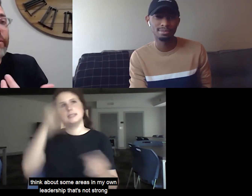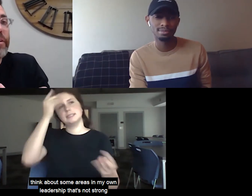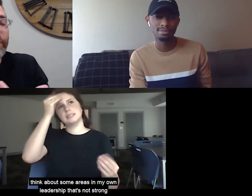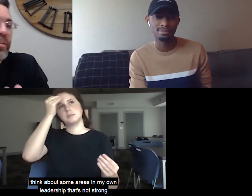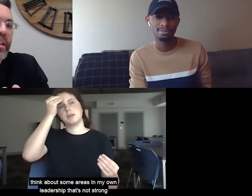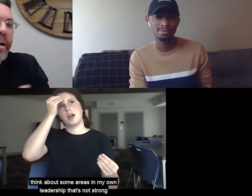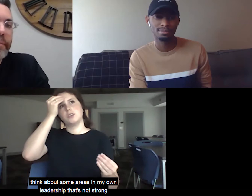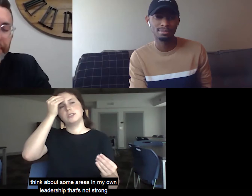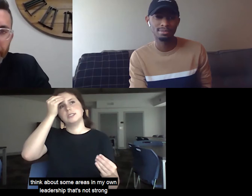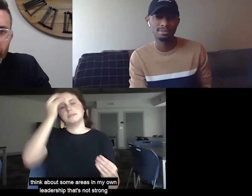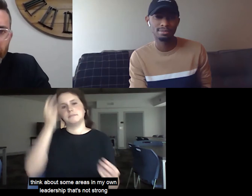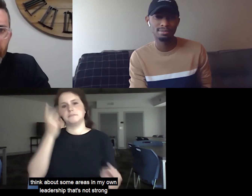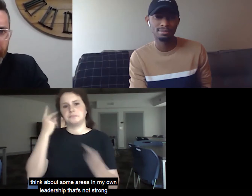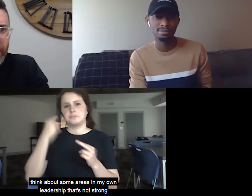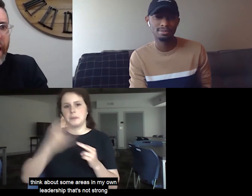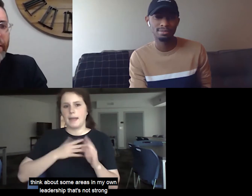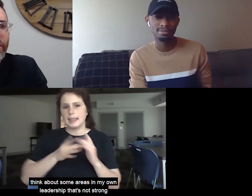own leadership that's not